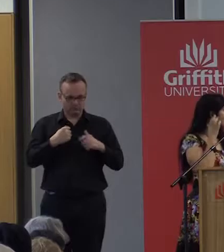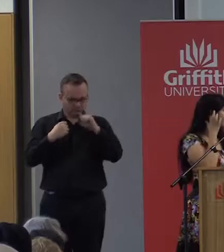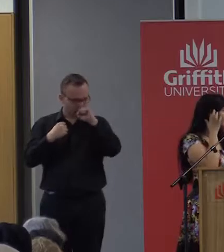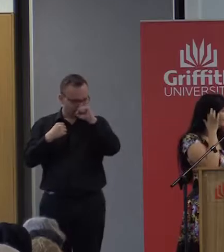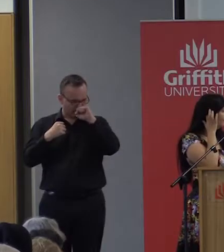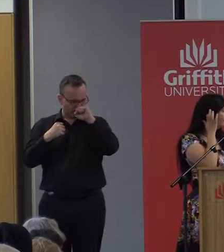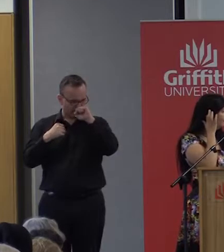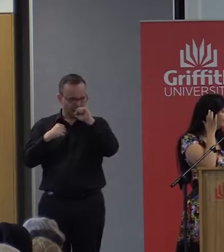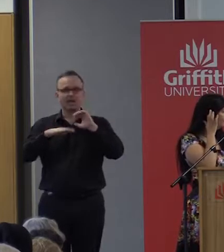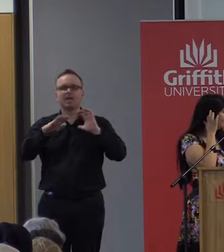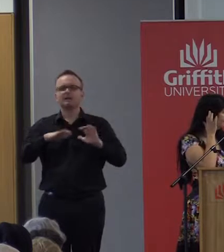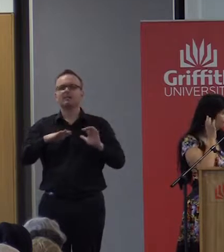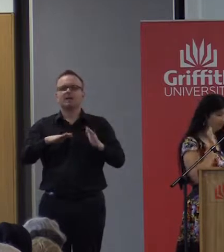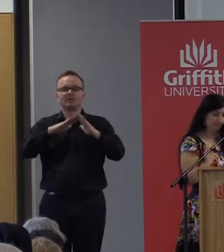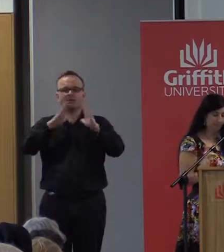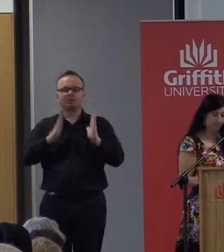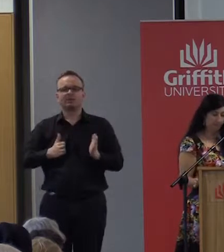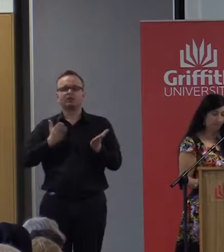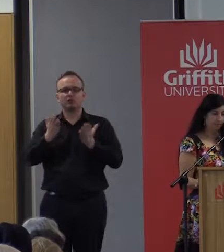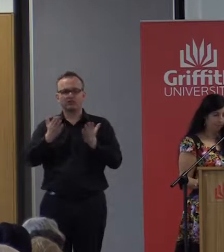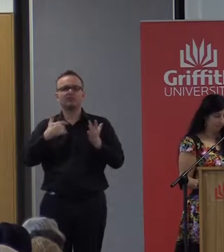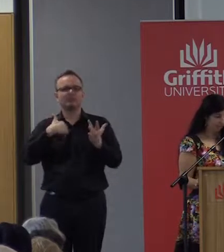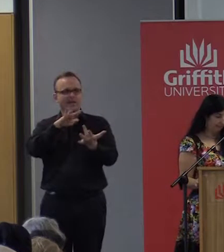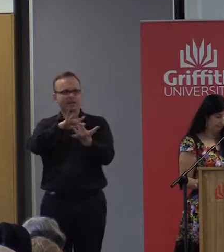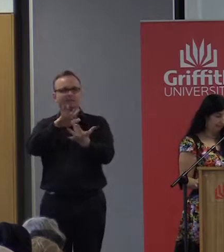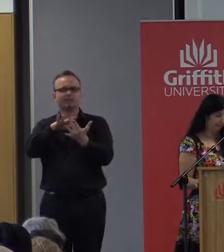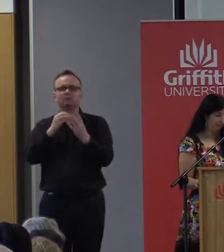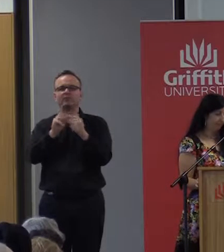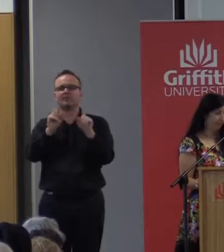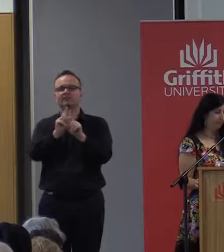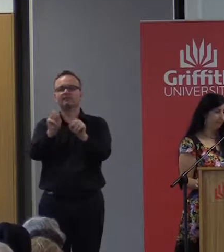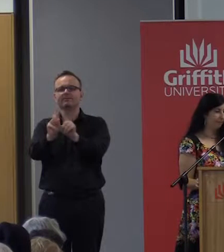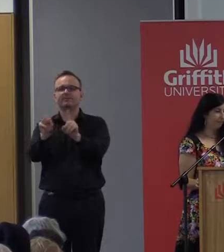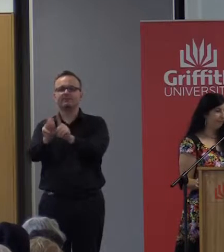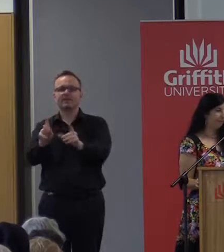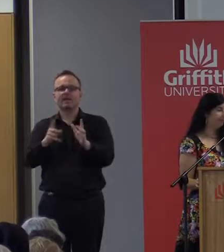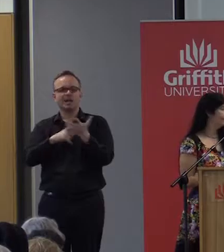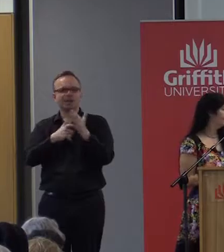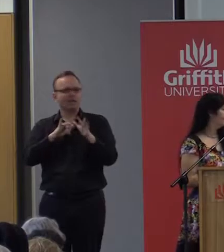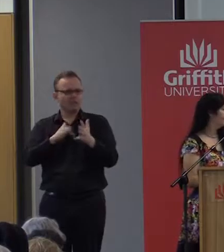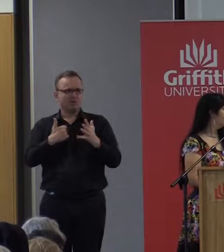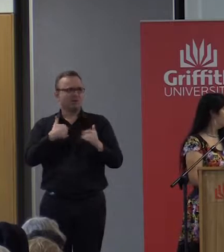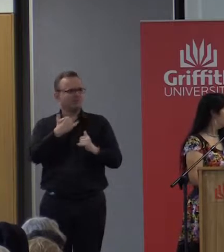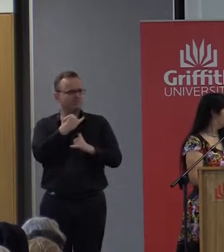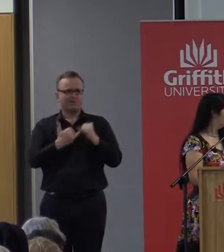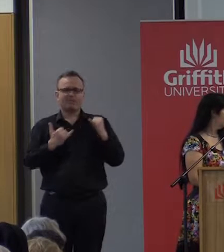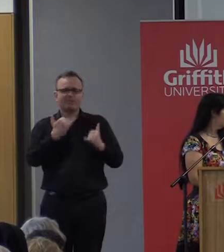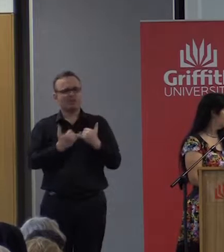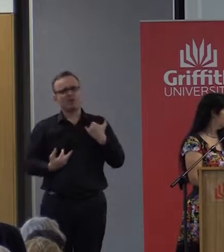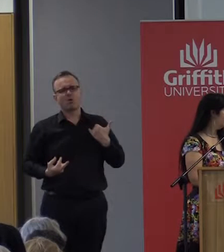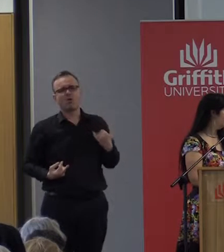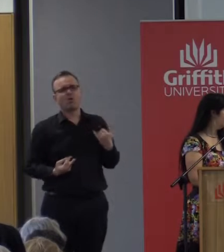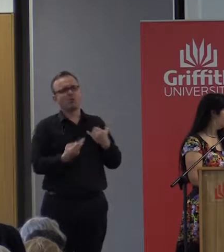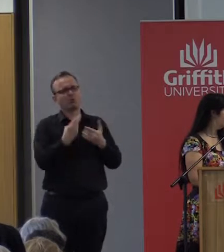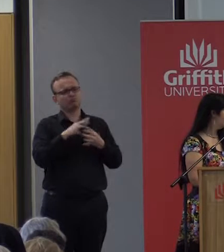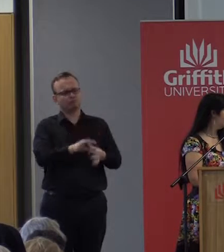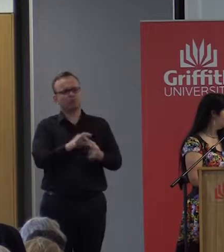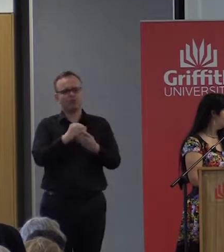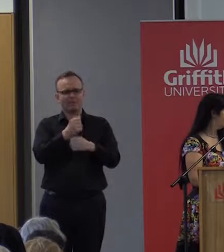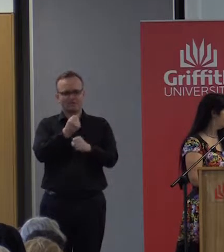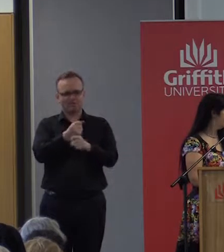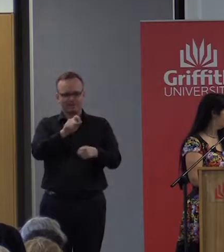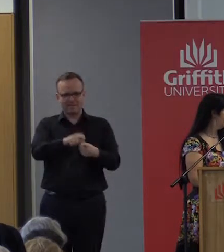services, they can be put in touch with the different areas. We've got a very close relationship with the local GP